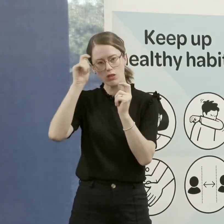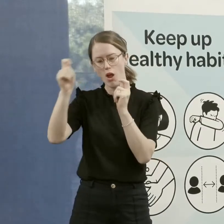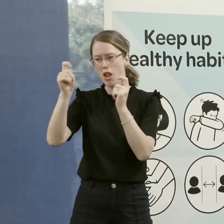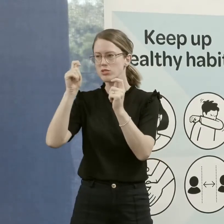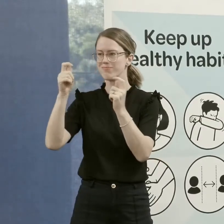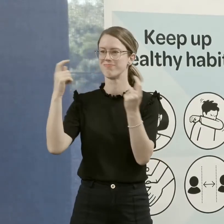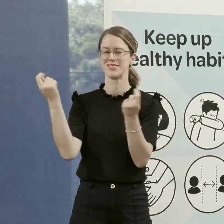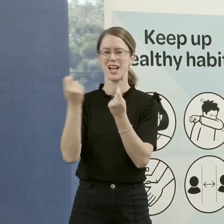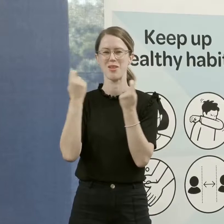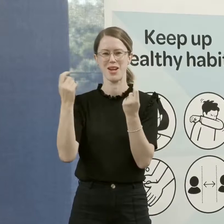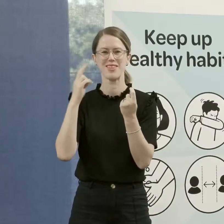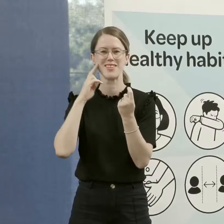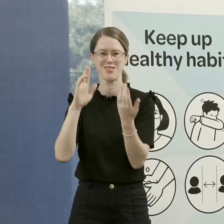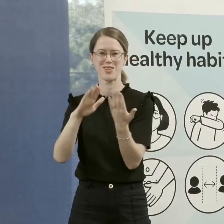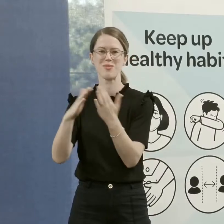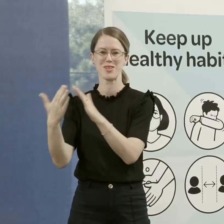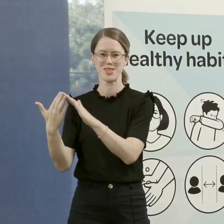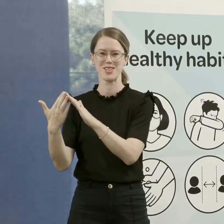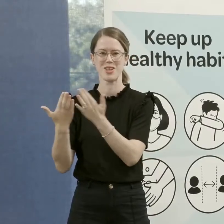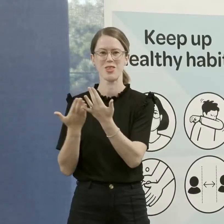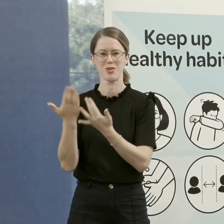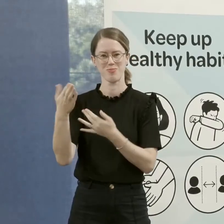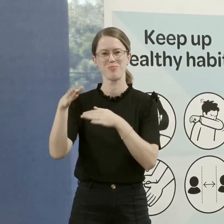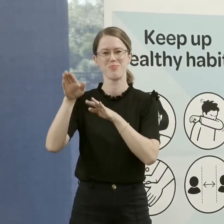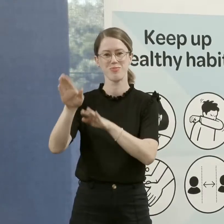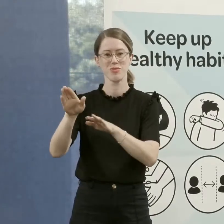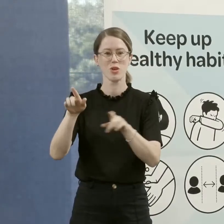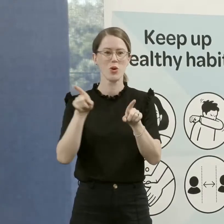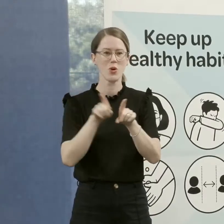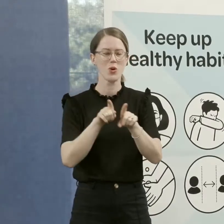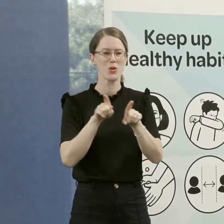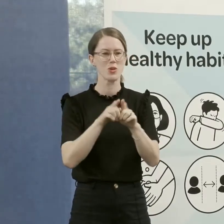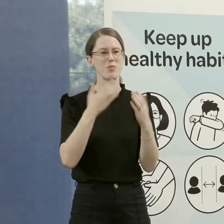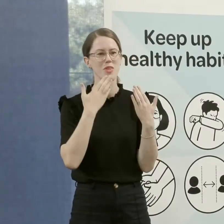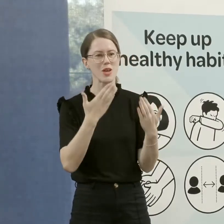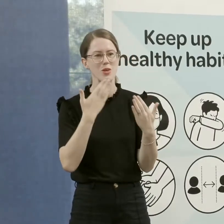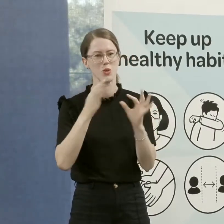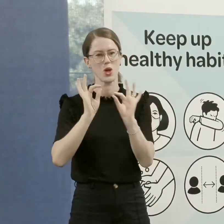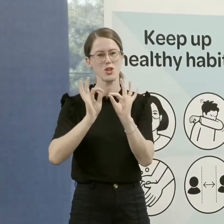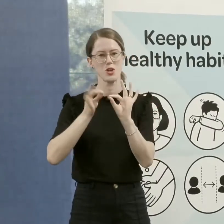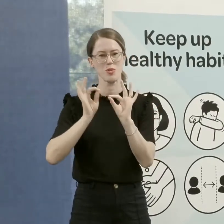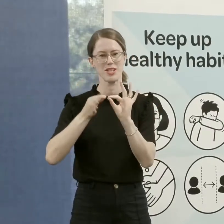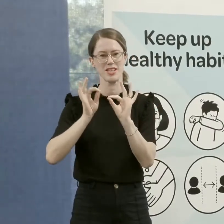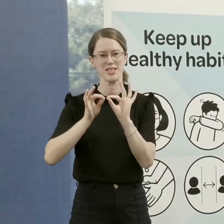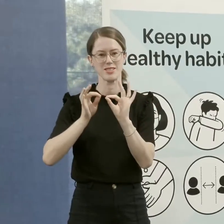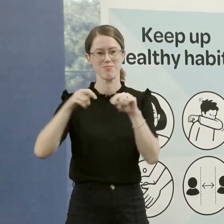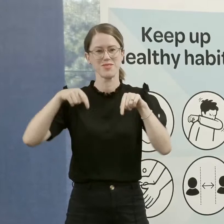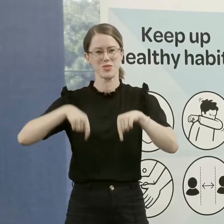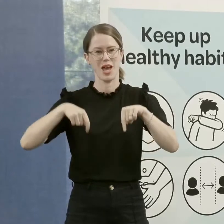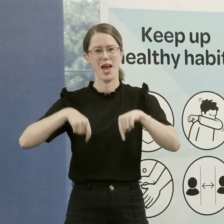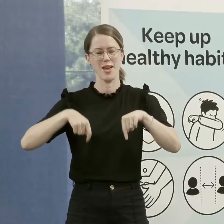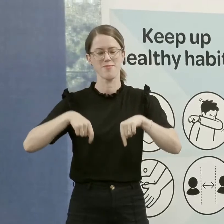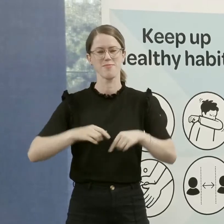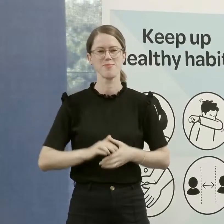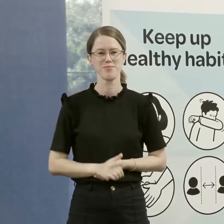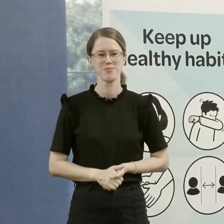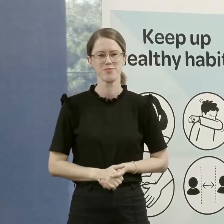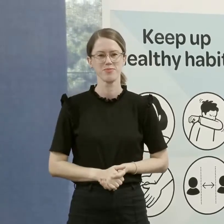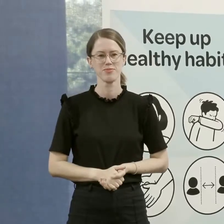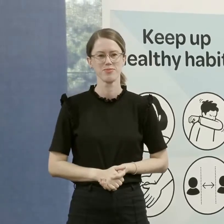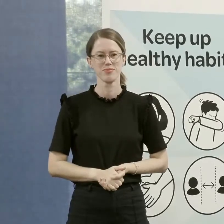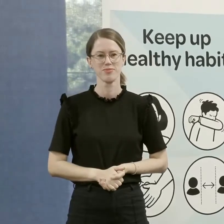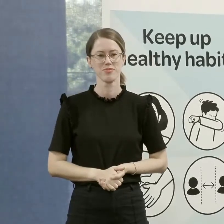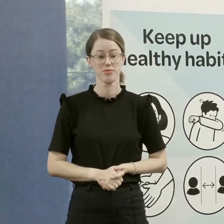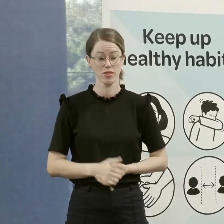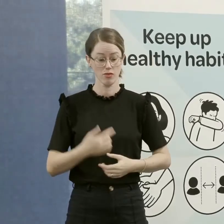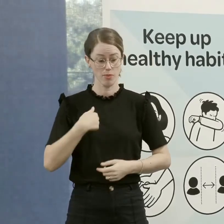and celebrate our deaf community across the motu and also pay a tribute to our interpreters here today. Just